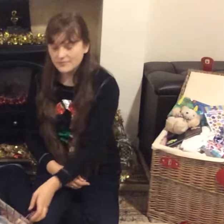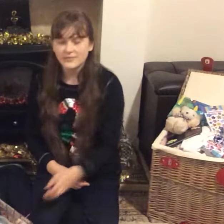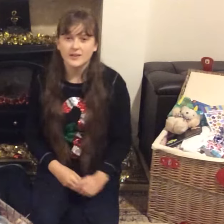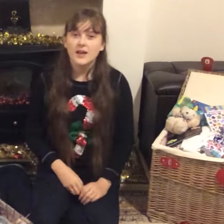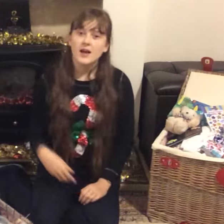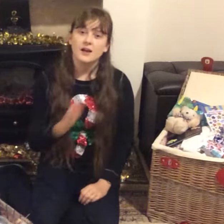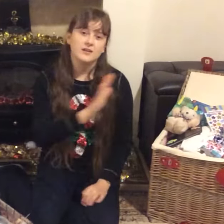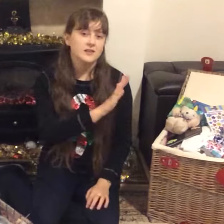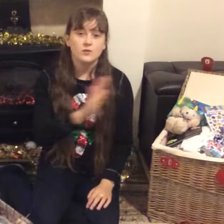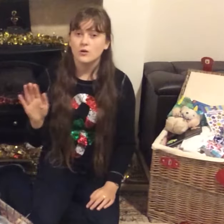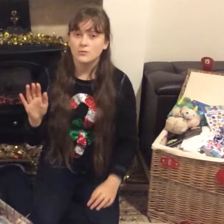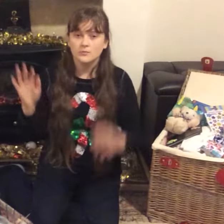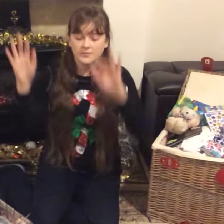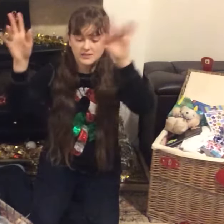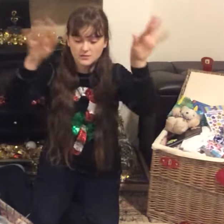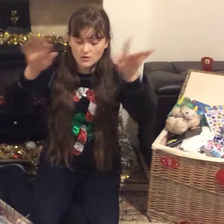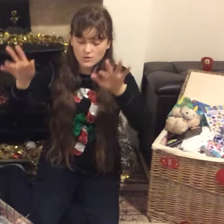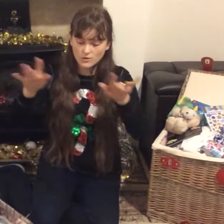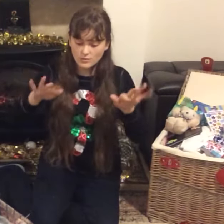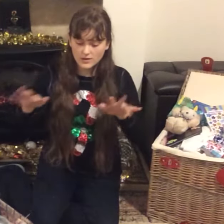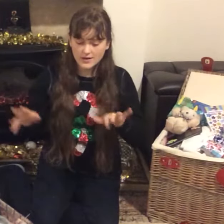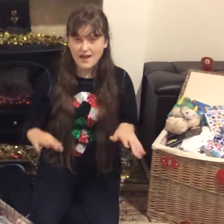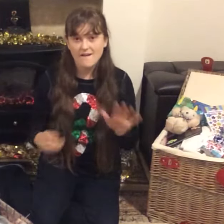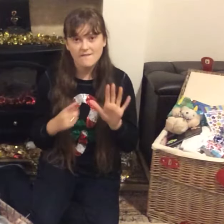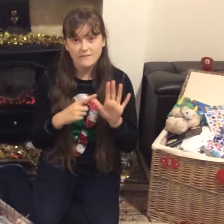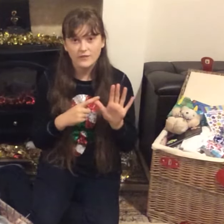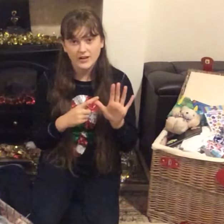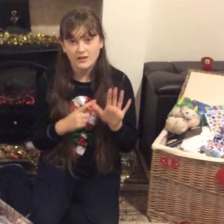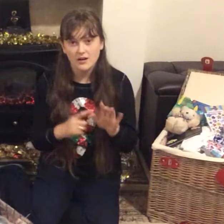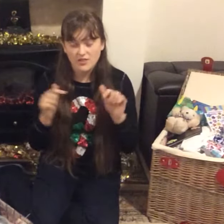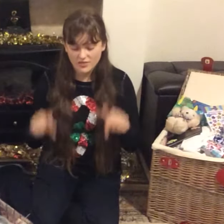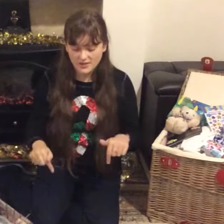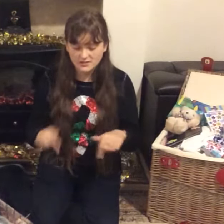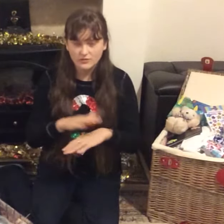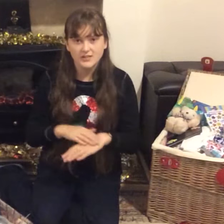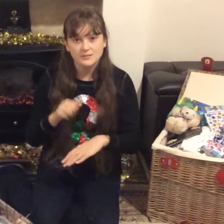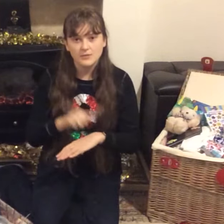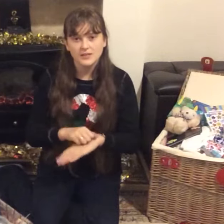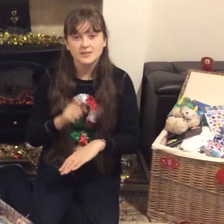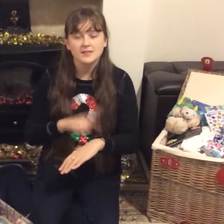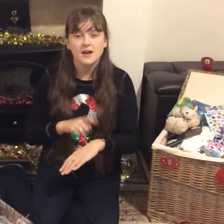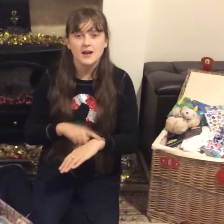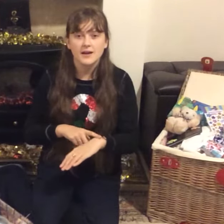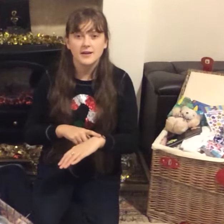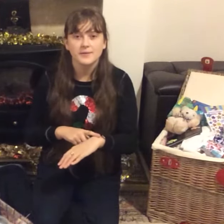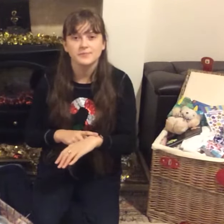And there won't be snow in Africa this Christmastime.